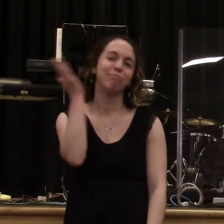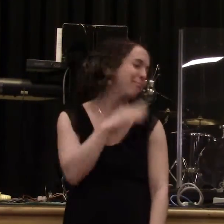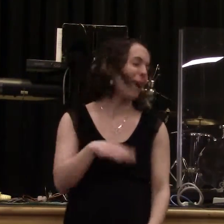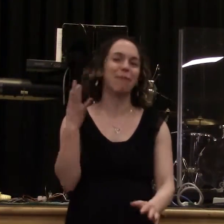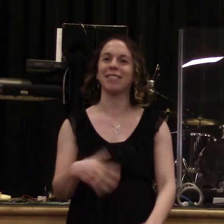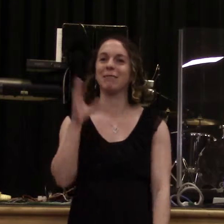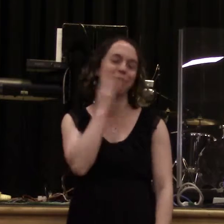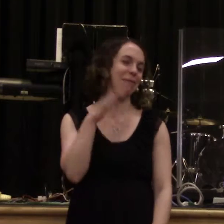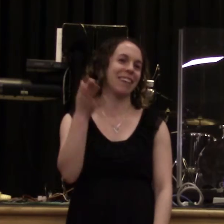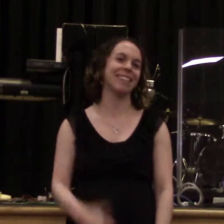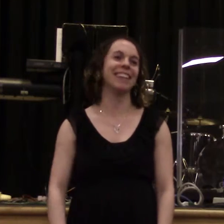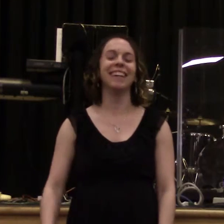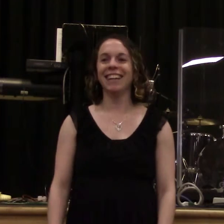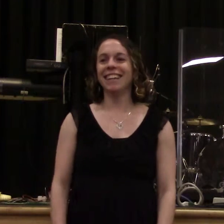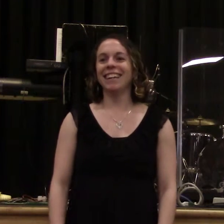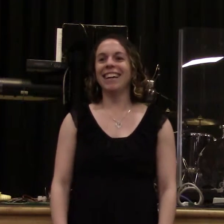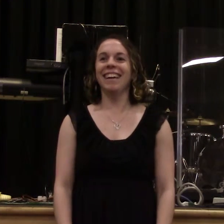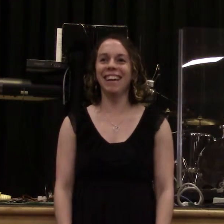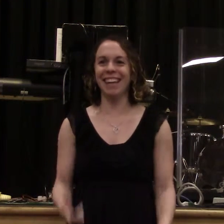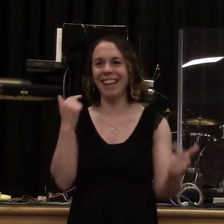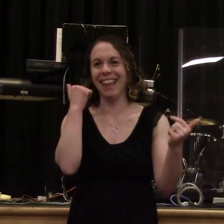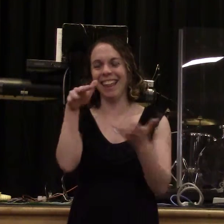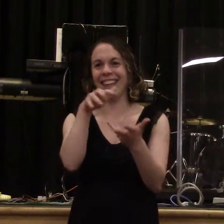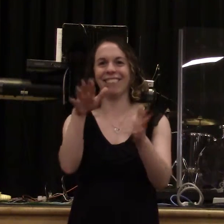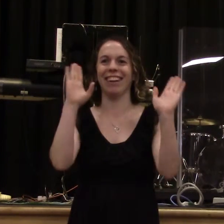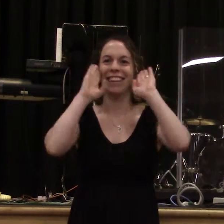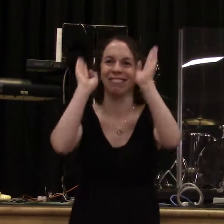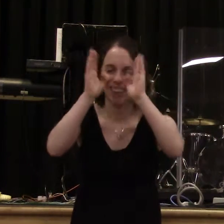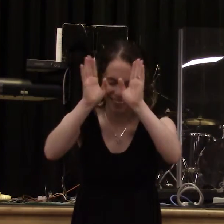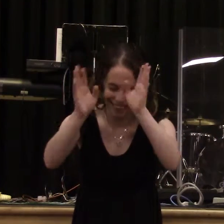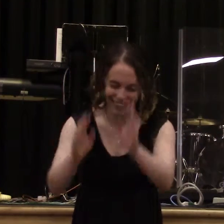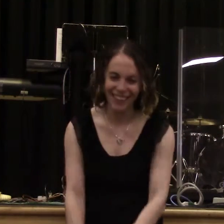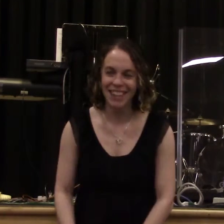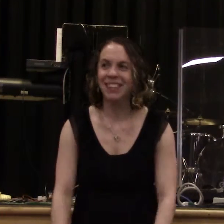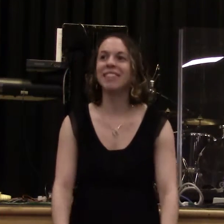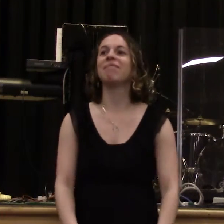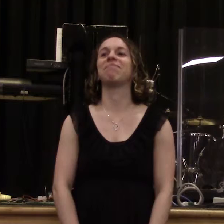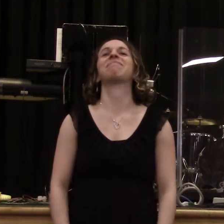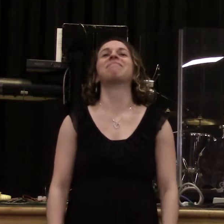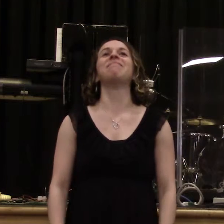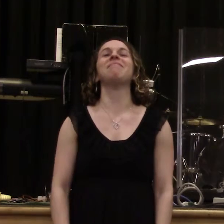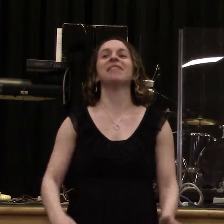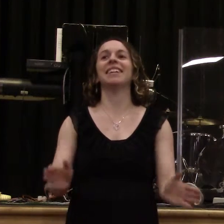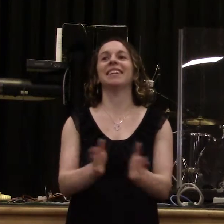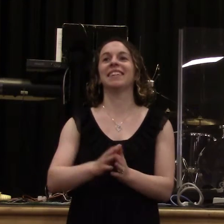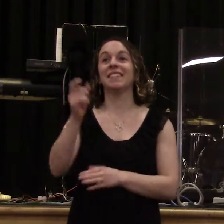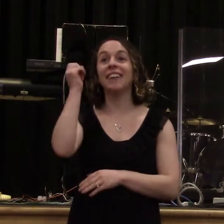Verse 20. Listen. It says, but I have this. Now, this is Jesus talking. This is the loving Christ, the one who